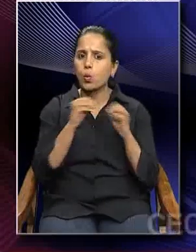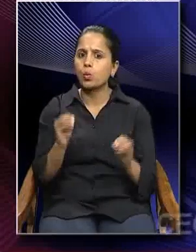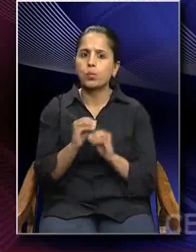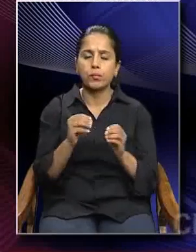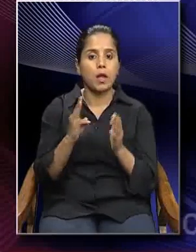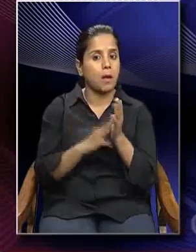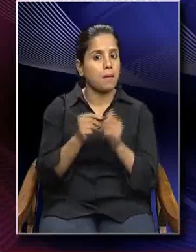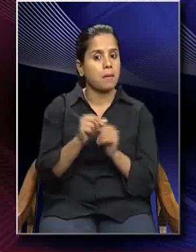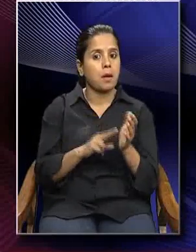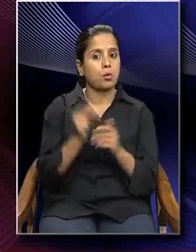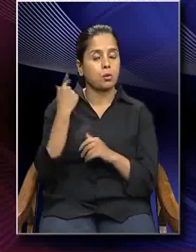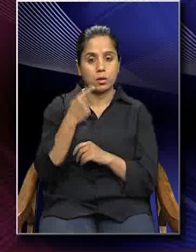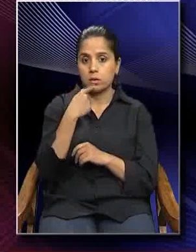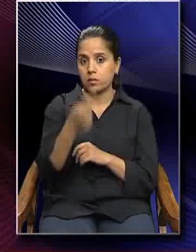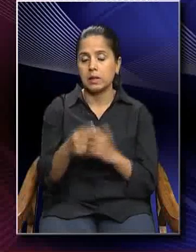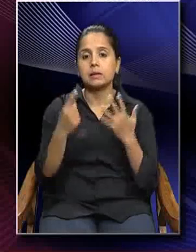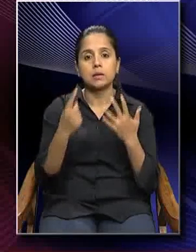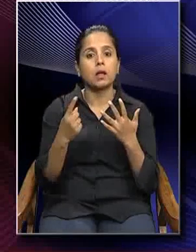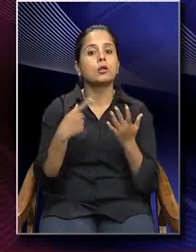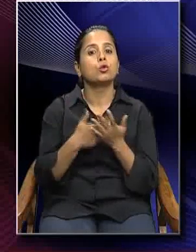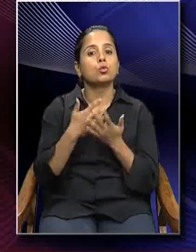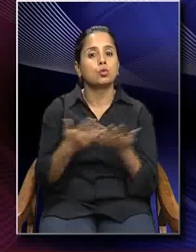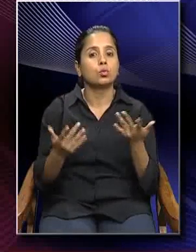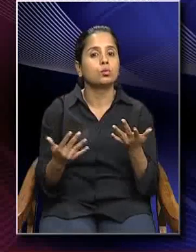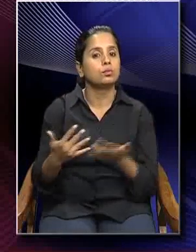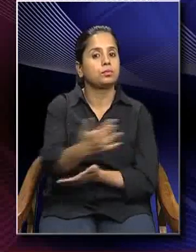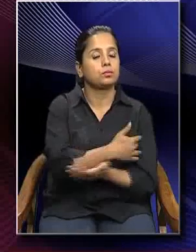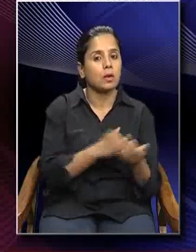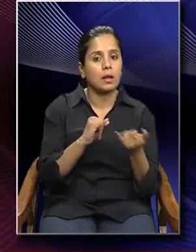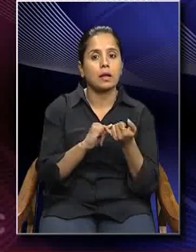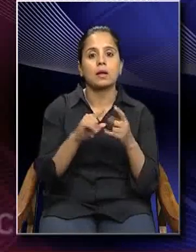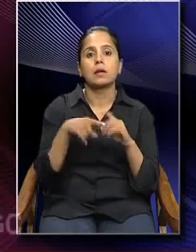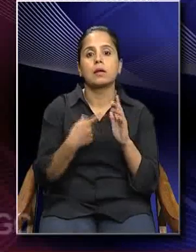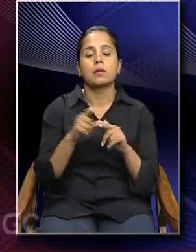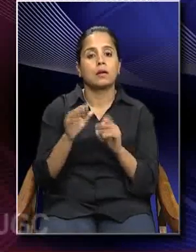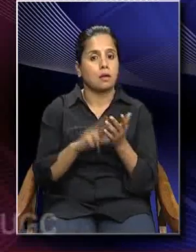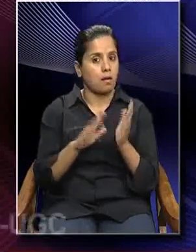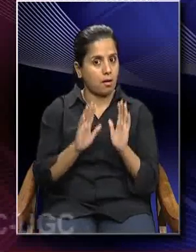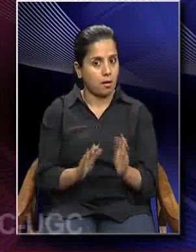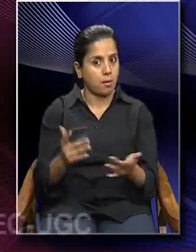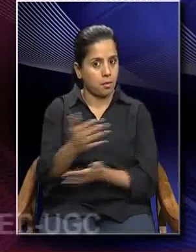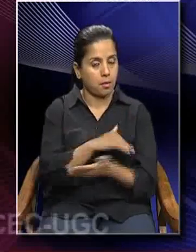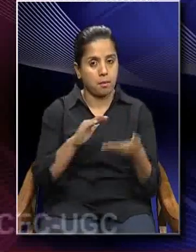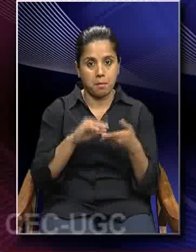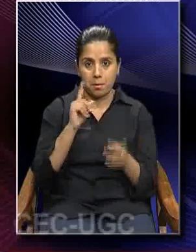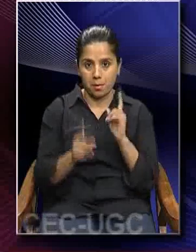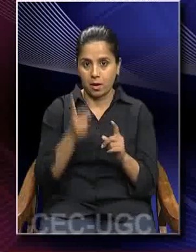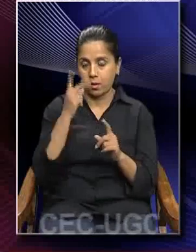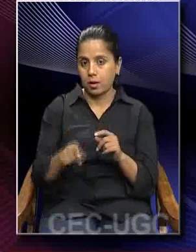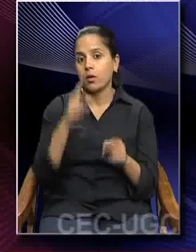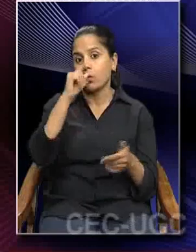Manu had indicated 6 sources of Istridhan at marriage, during the bridal